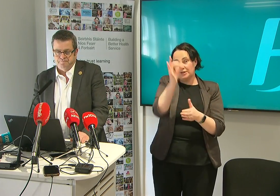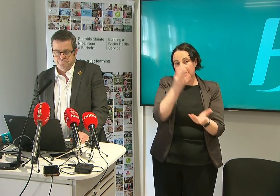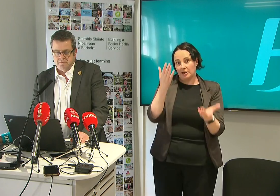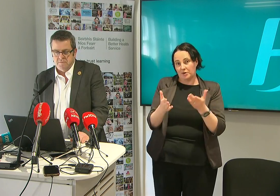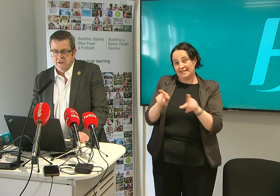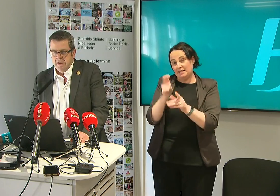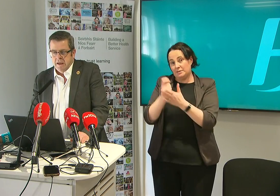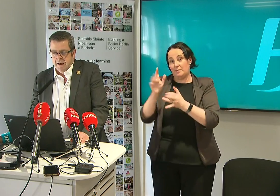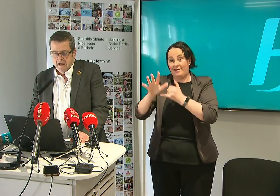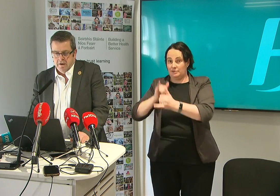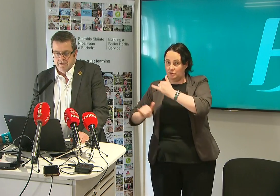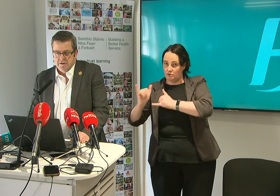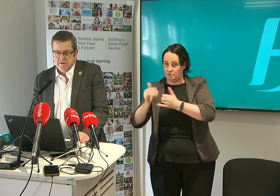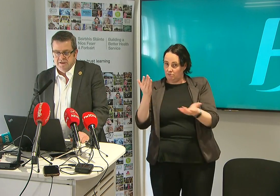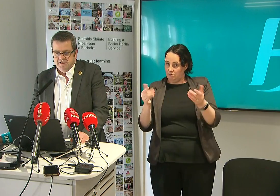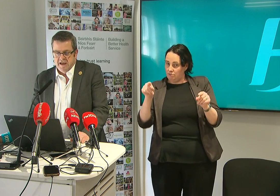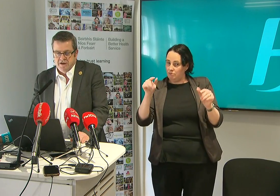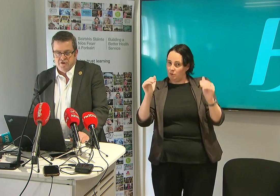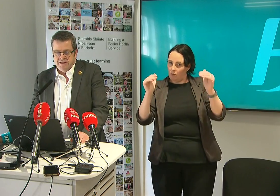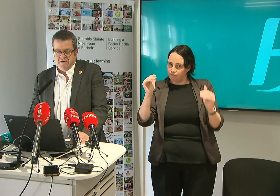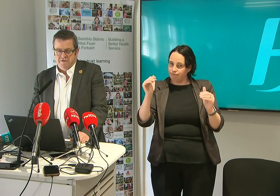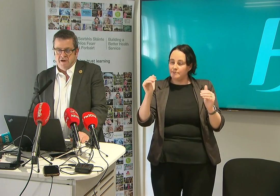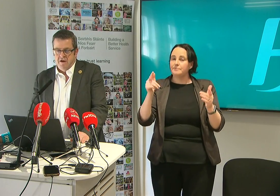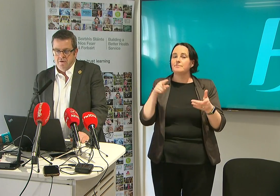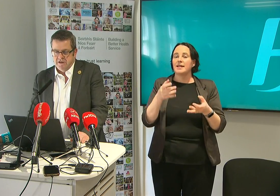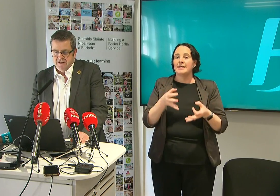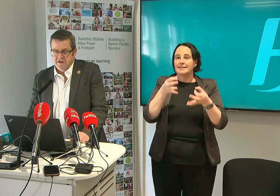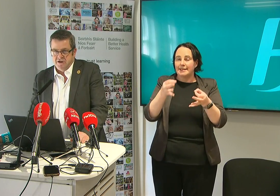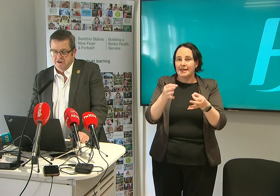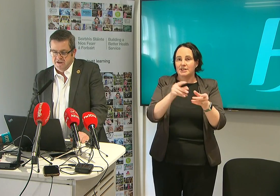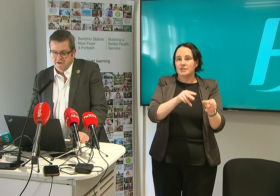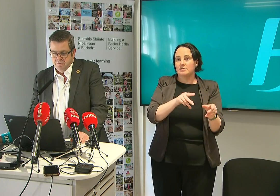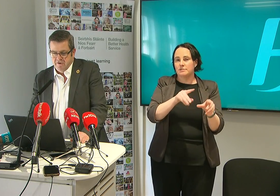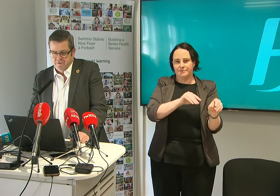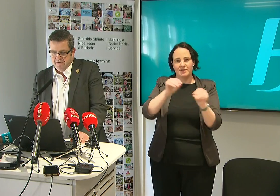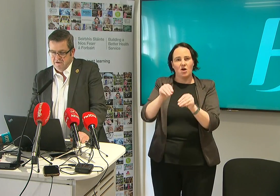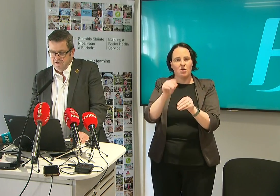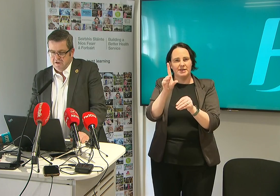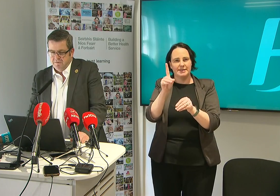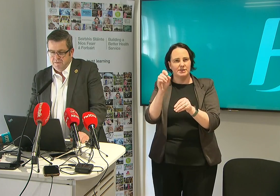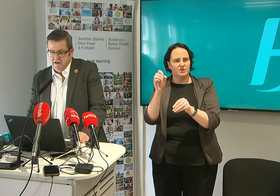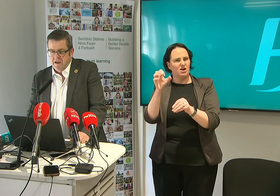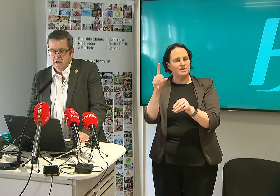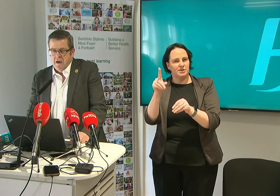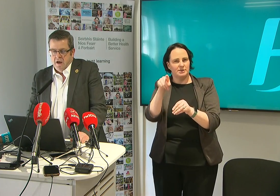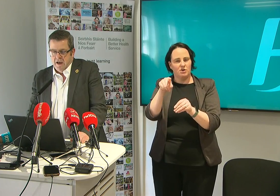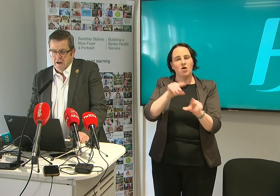year. Our delayed transfers of care, or delayed discharges, as you may have previously understood them to